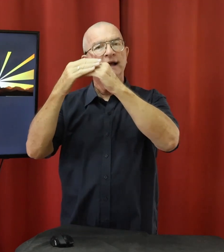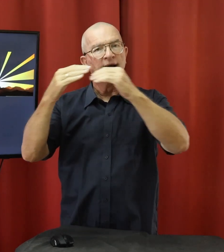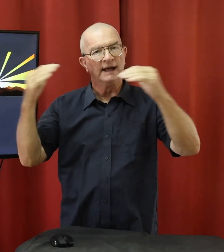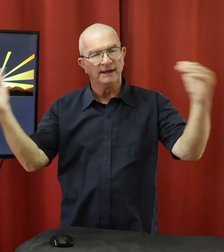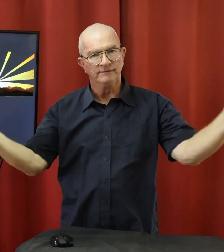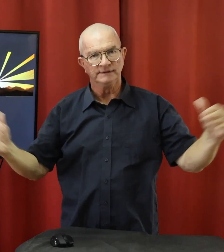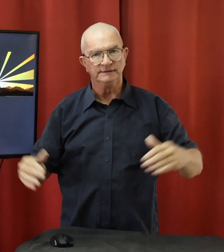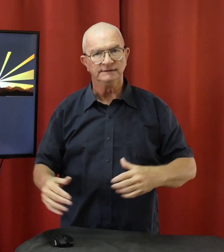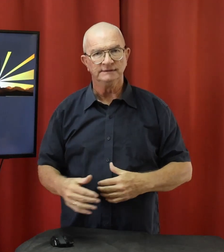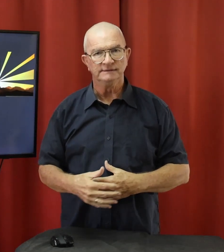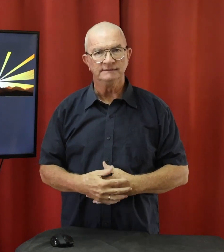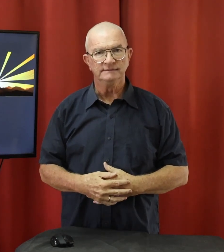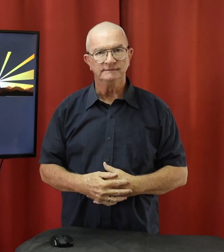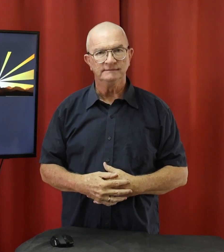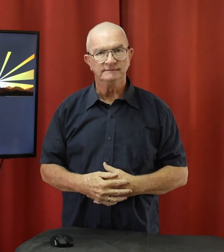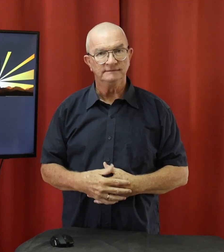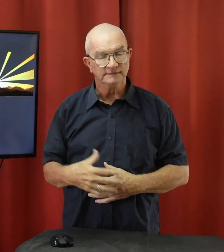eternal life in heaven.